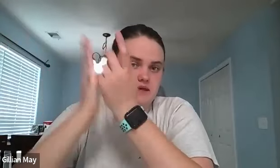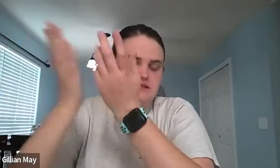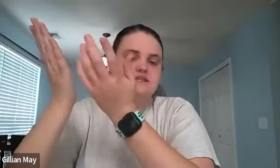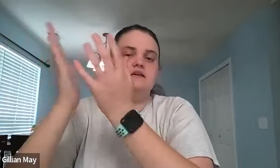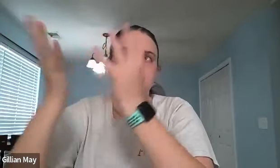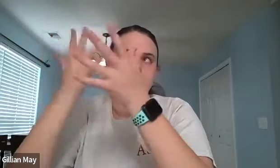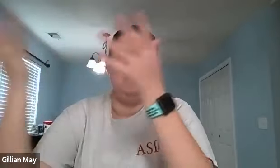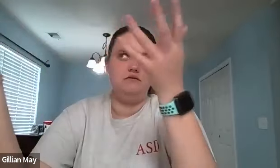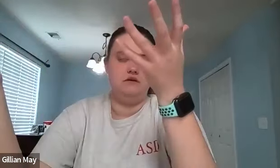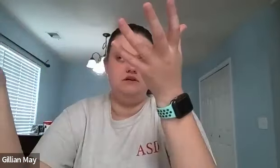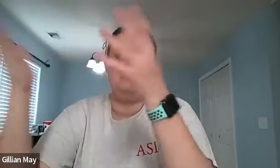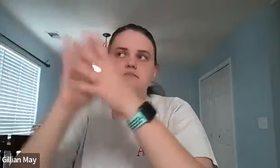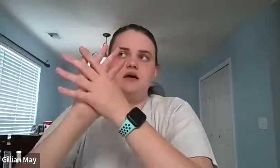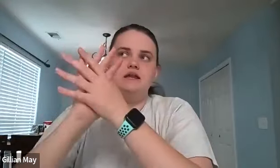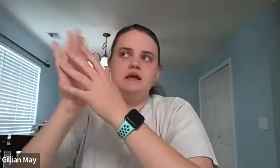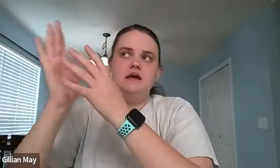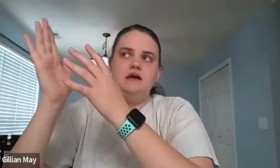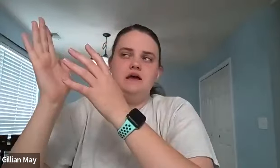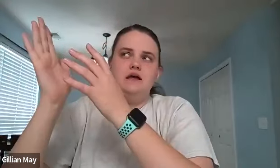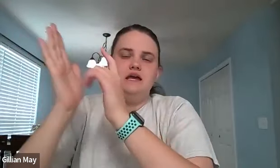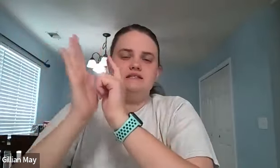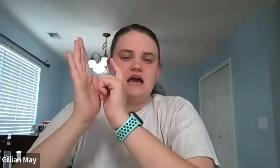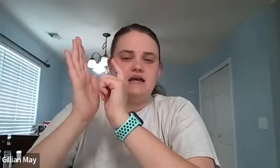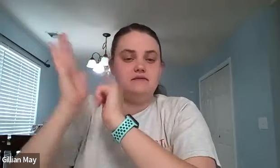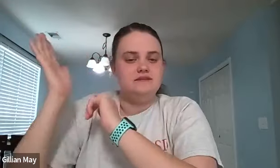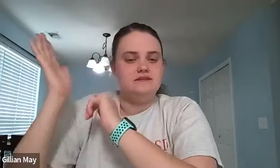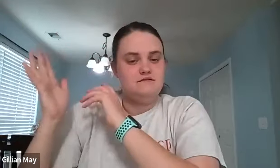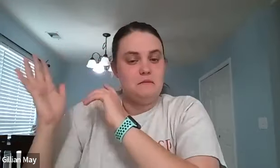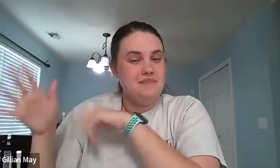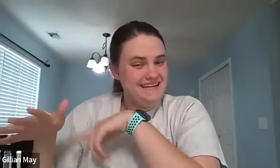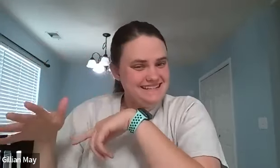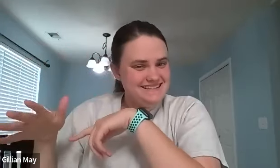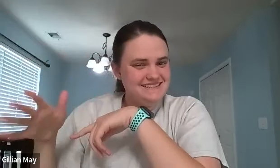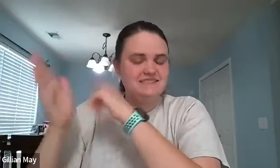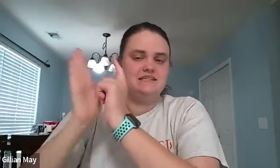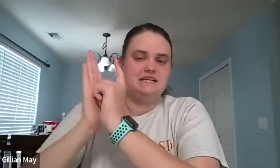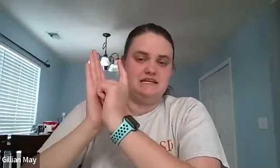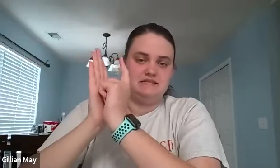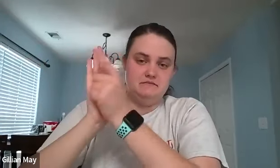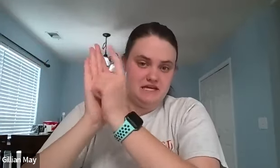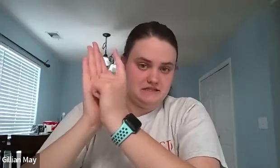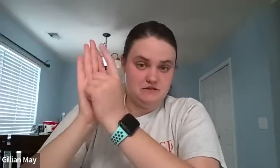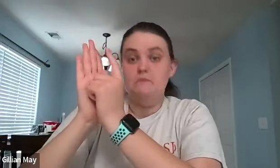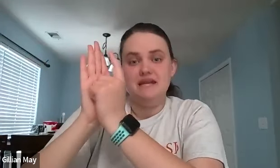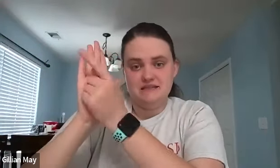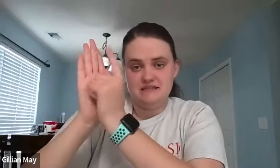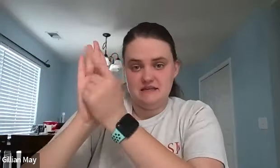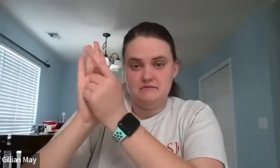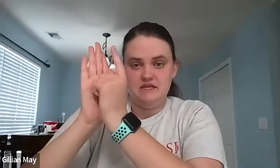makes sense. You can use it, but is that the sign for minute is minutes, or minutes is